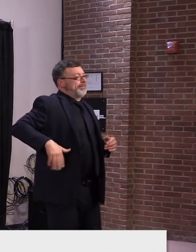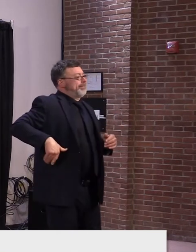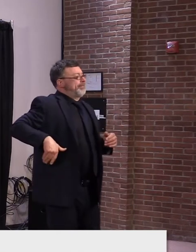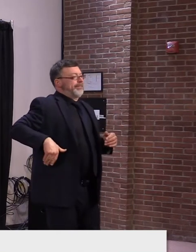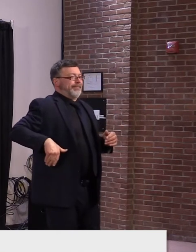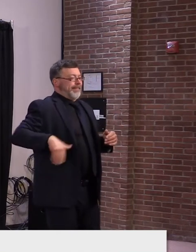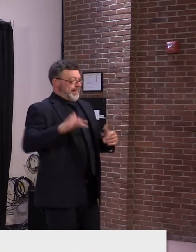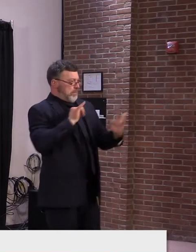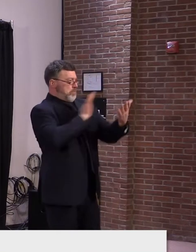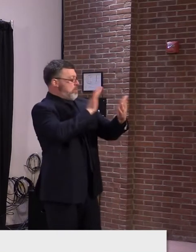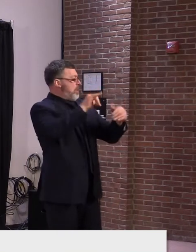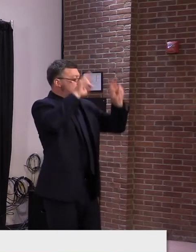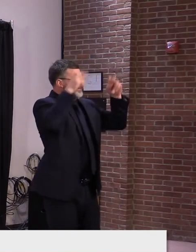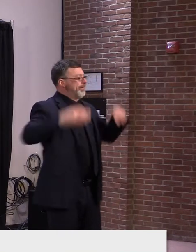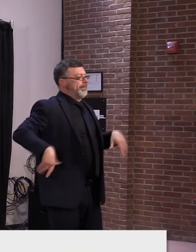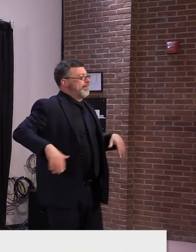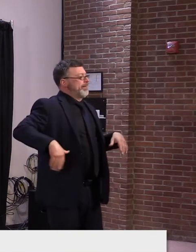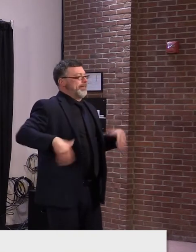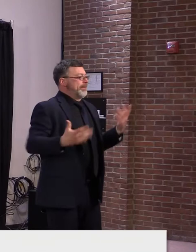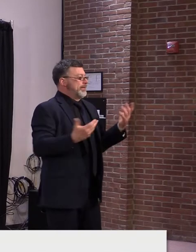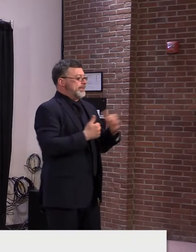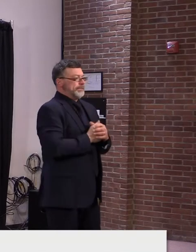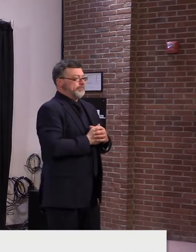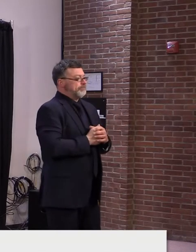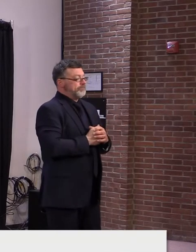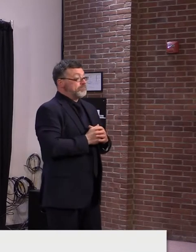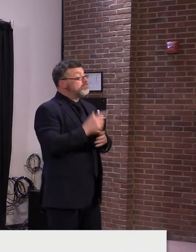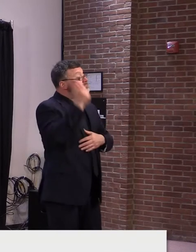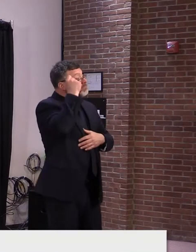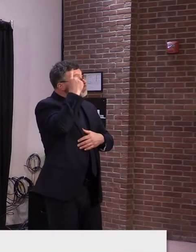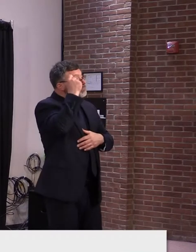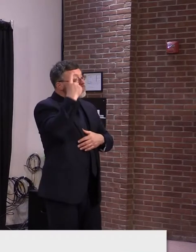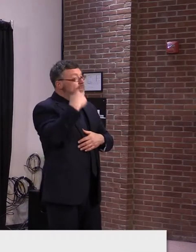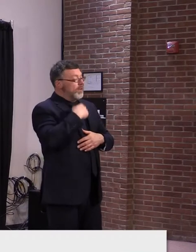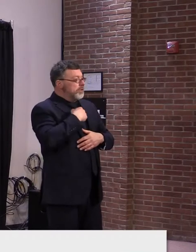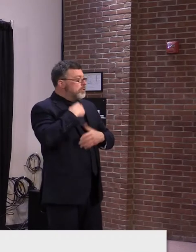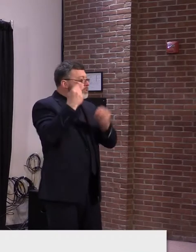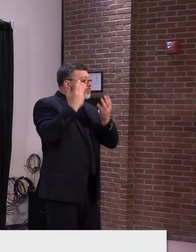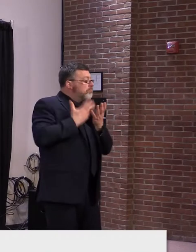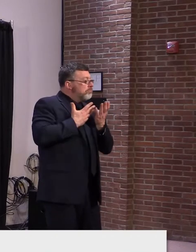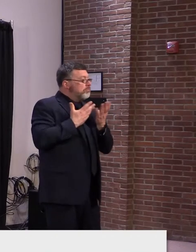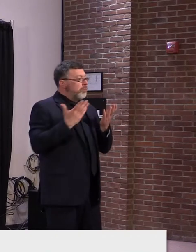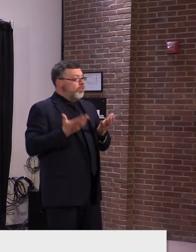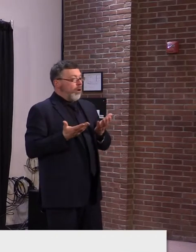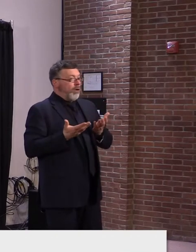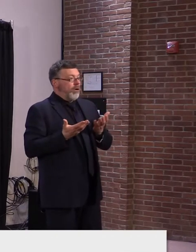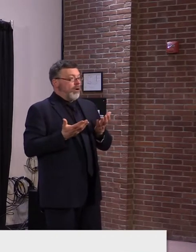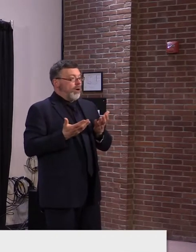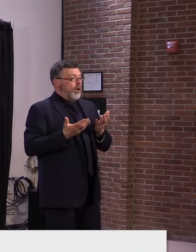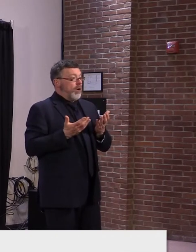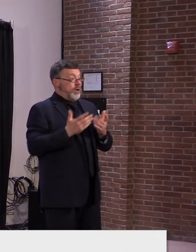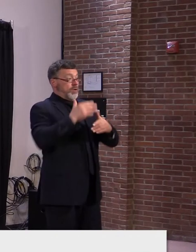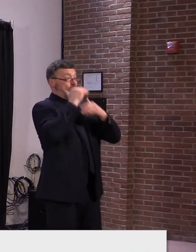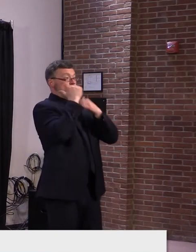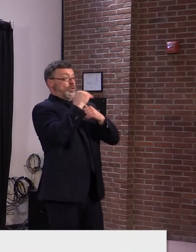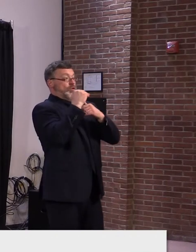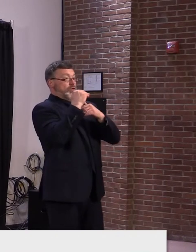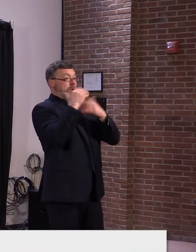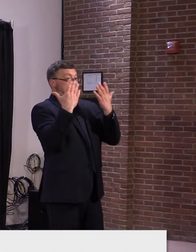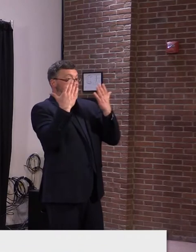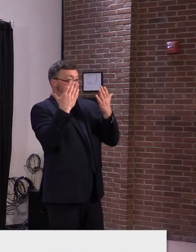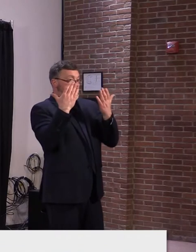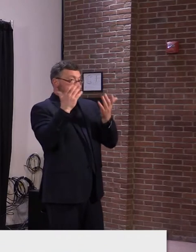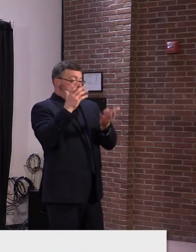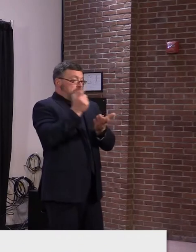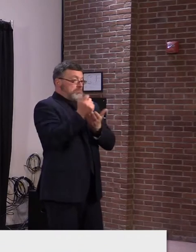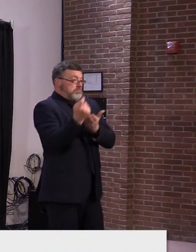subject. But I have heard that the restrictions may be lifted soon,